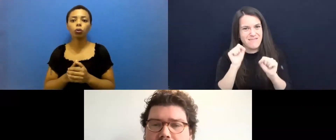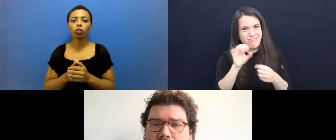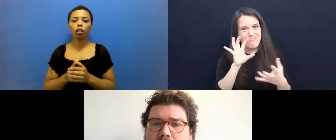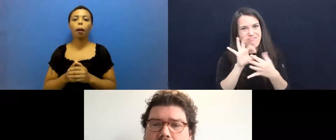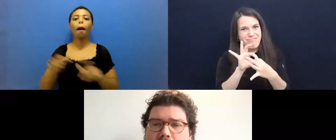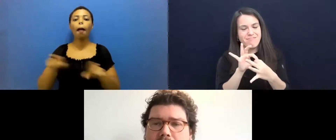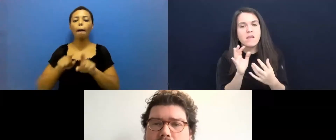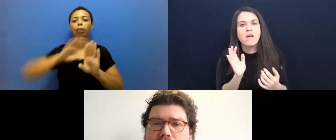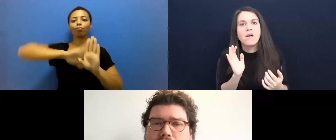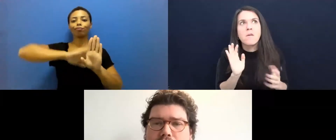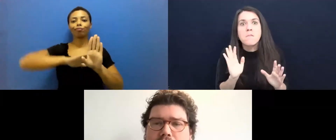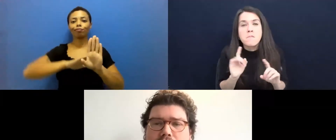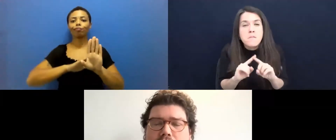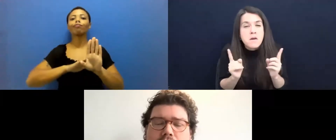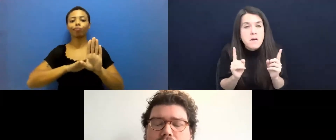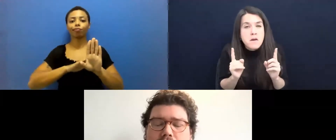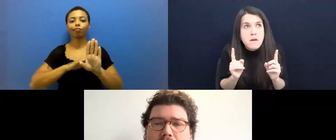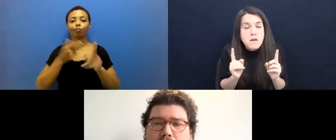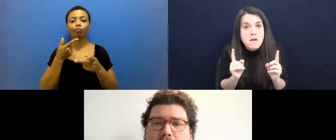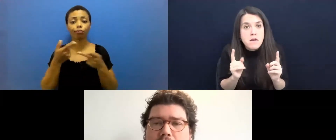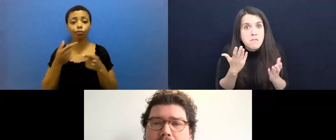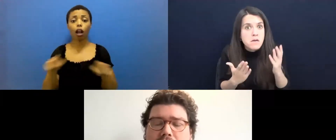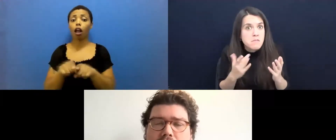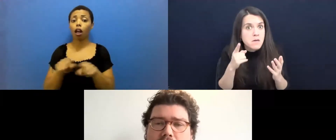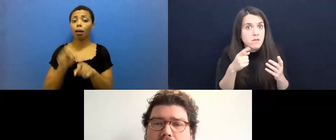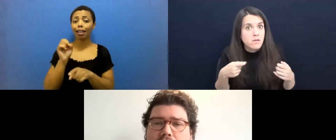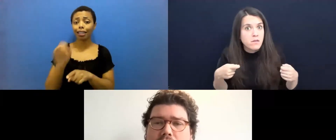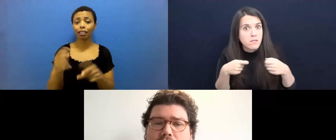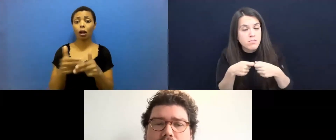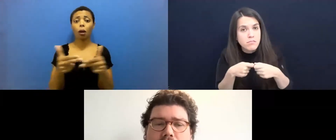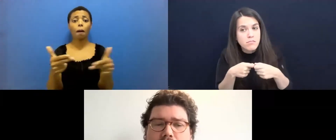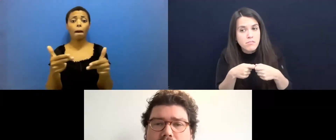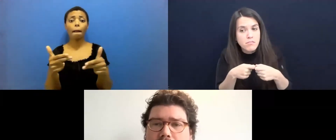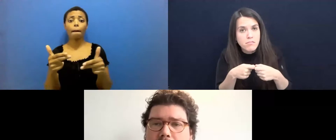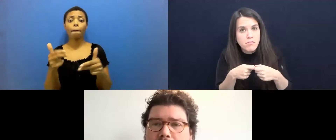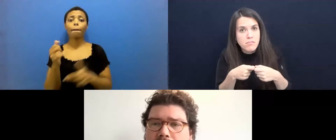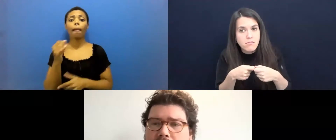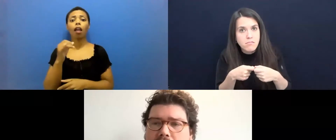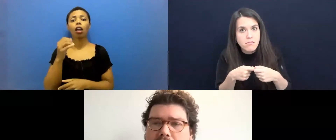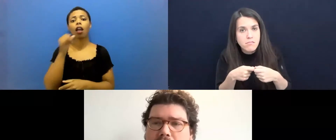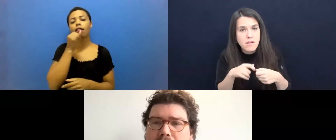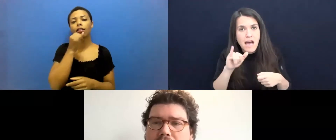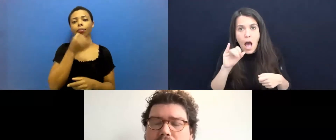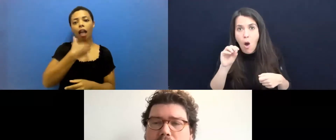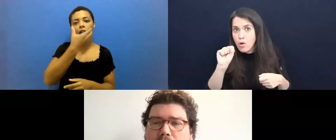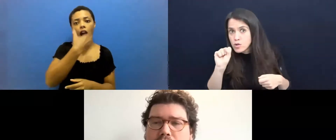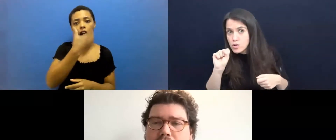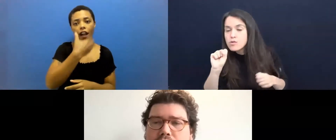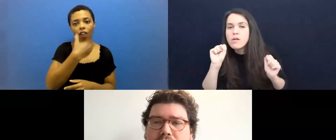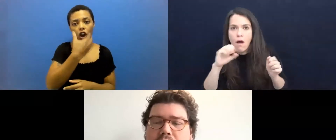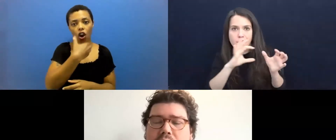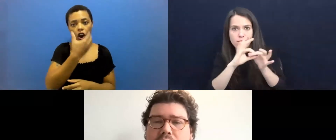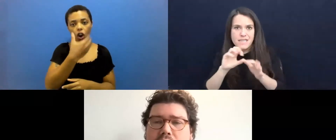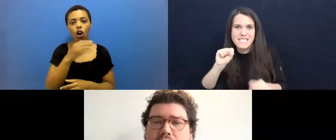screen reader, but also if you are using, for example, iOS, you can use Siri, but